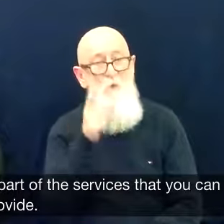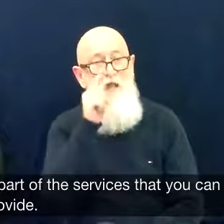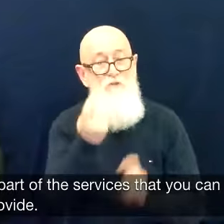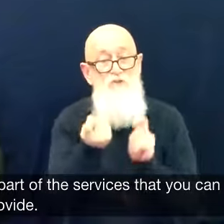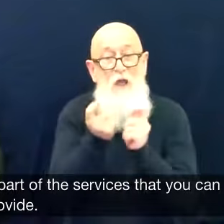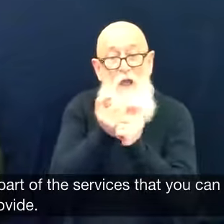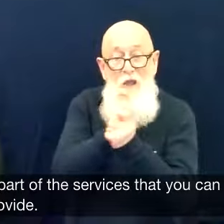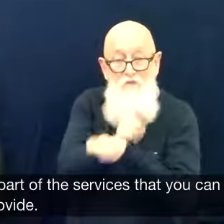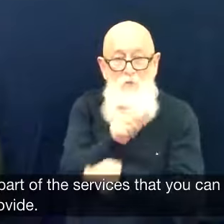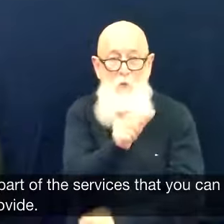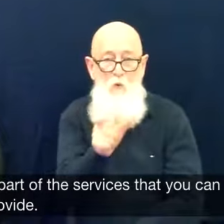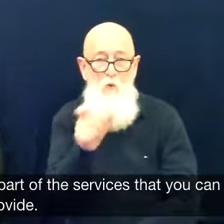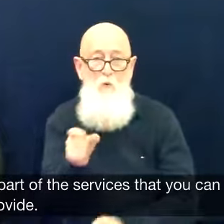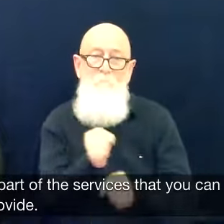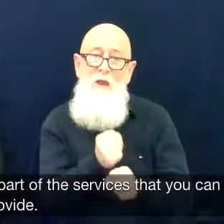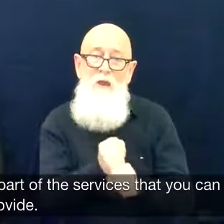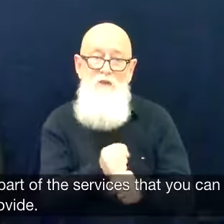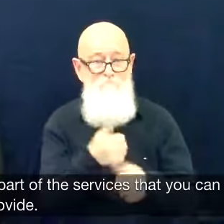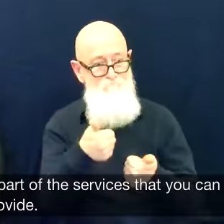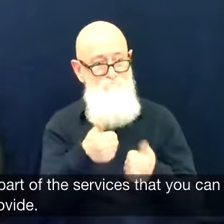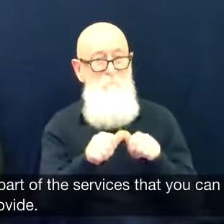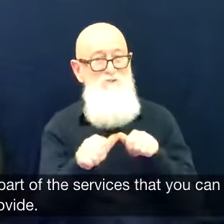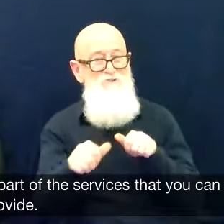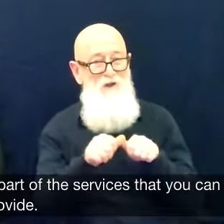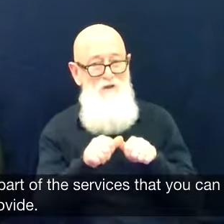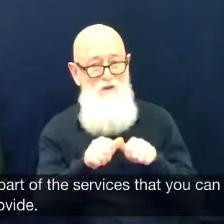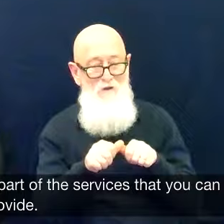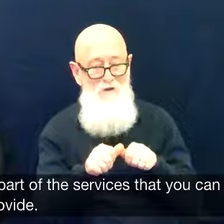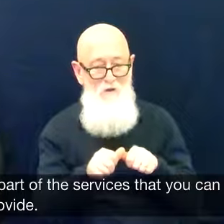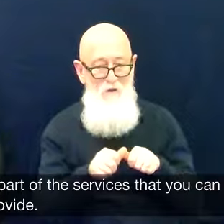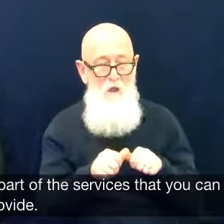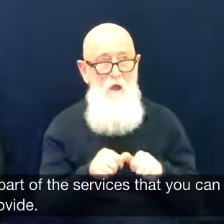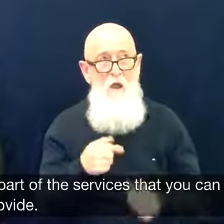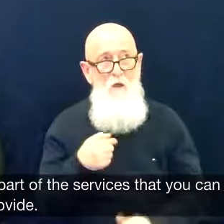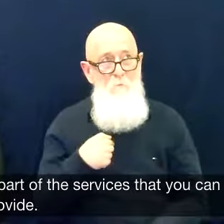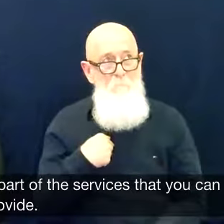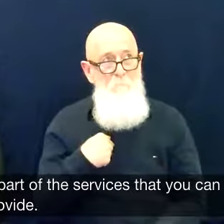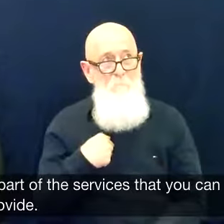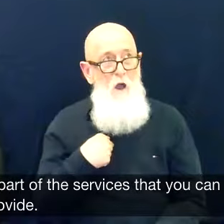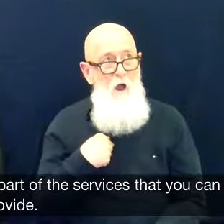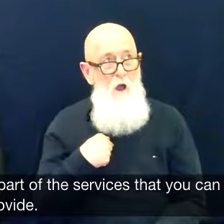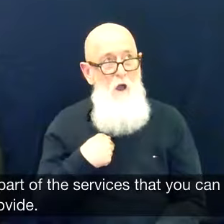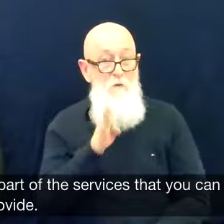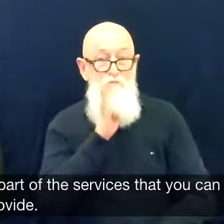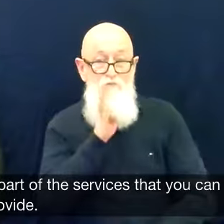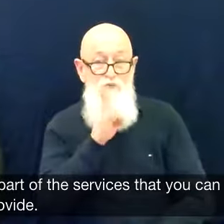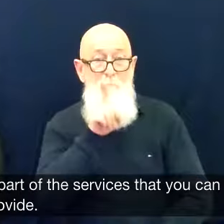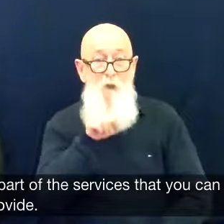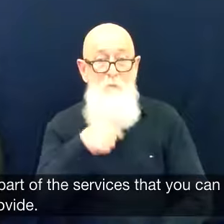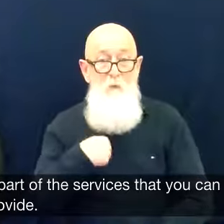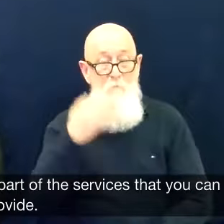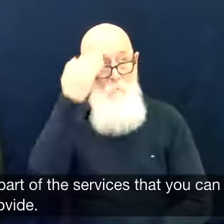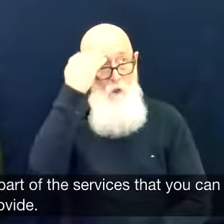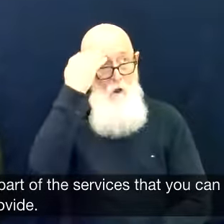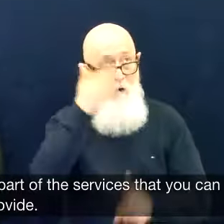measurable, maybe it's, I didn't lose my train of thought. Like, some things that you